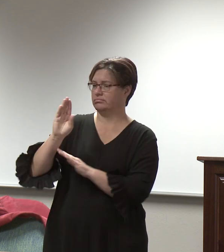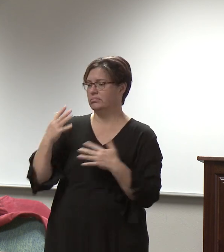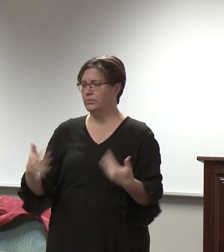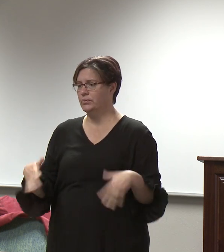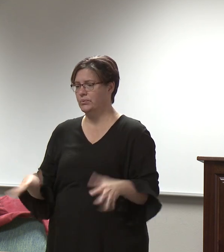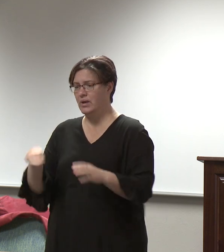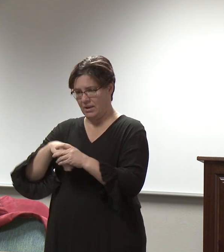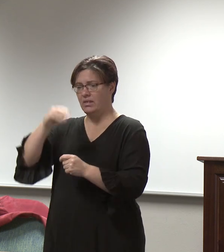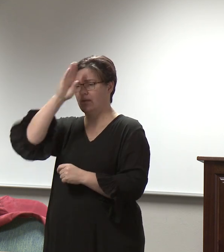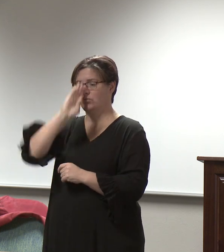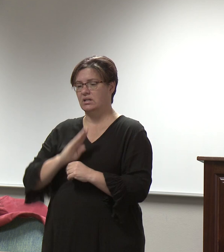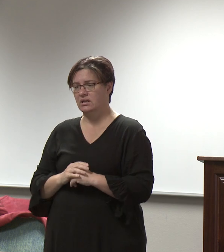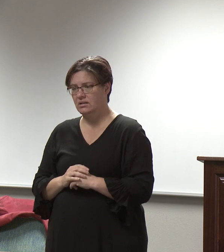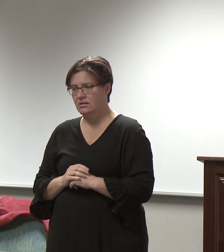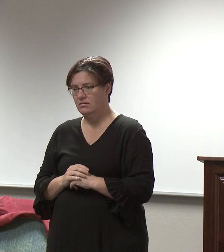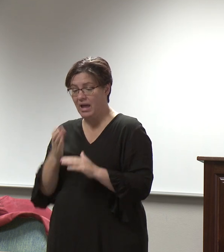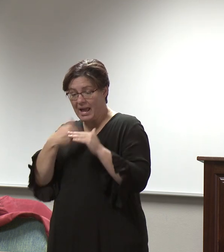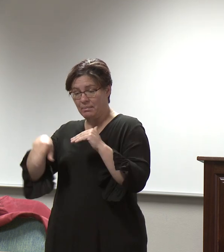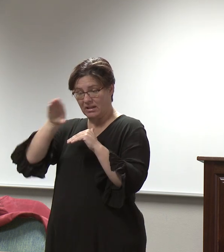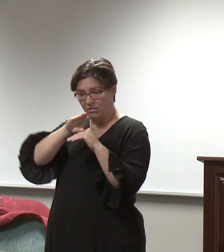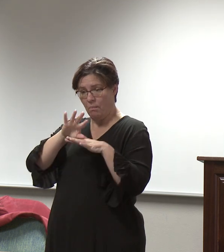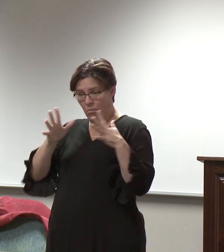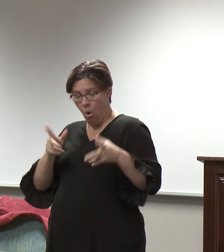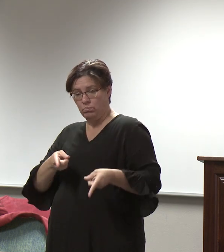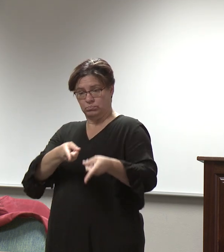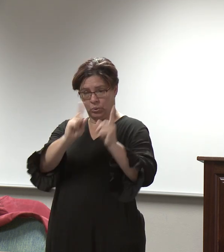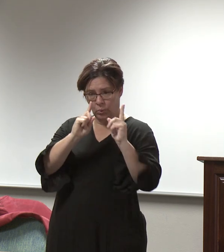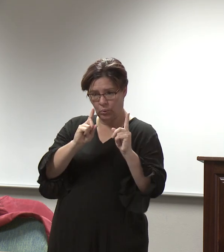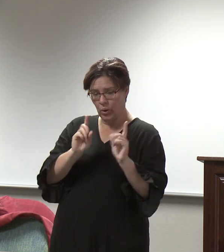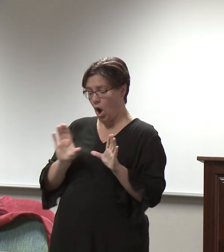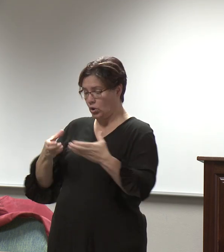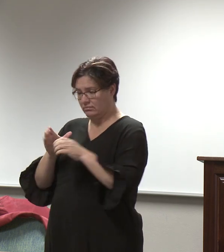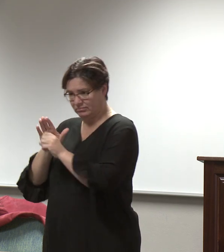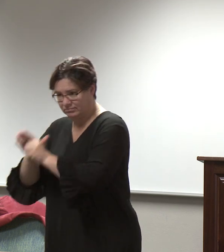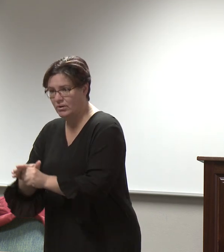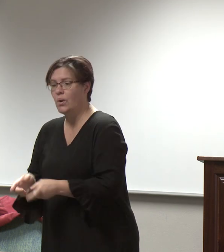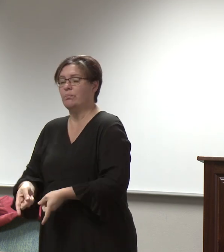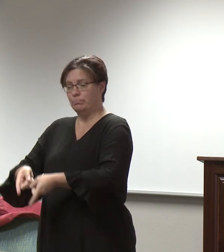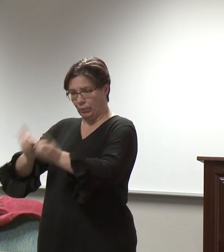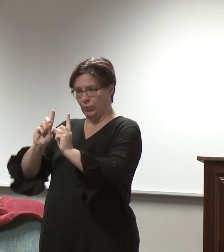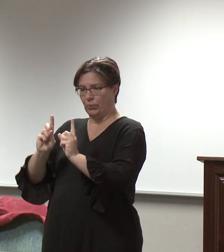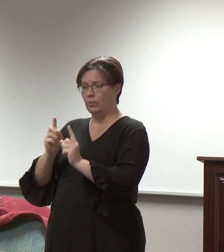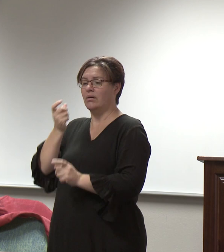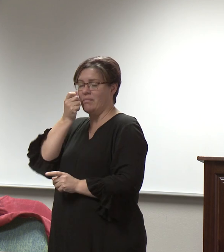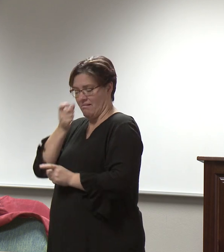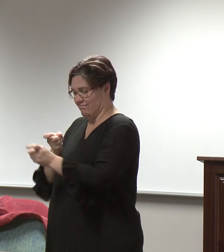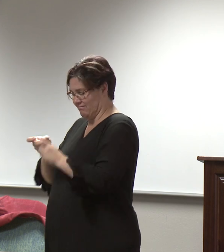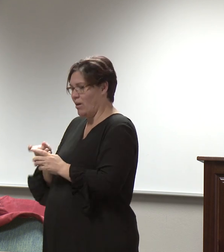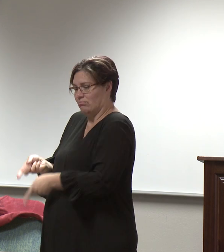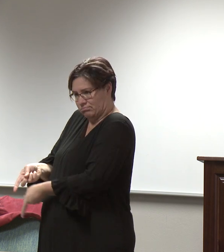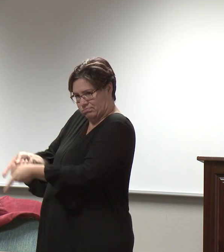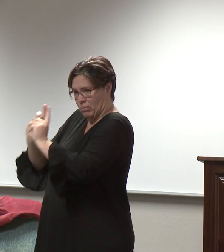in Brazil. So as capitalism becomes more aggressive, colonialism becomes more aggressive, and patriarchy